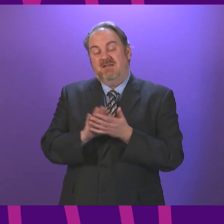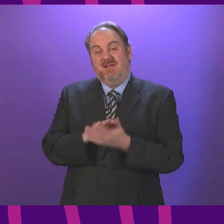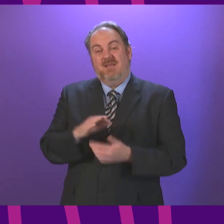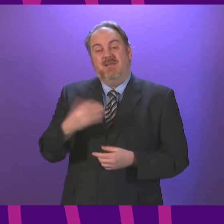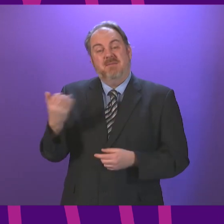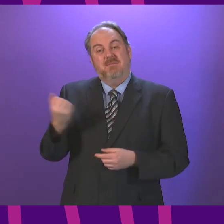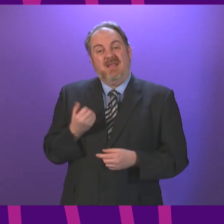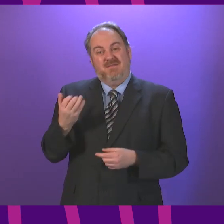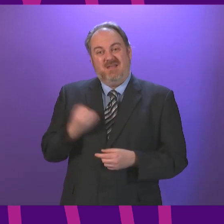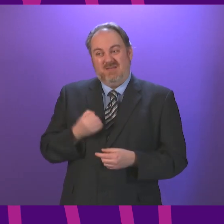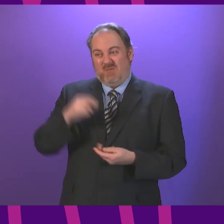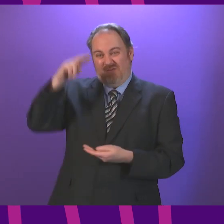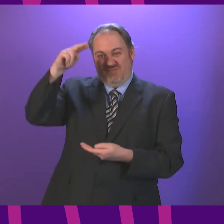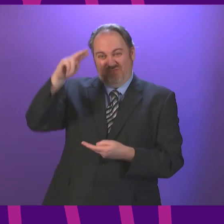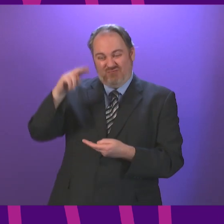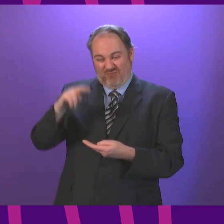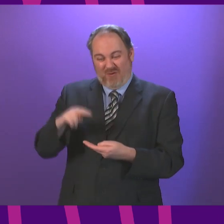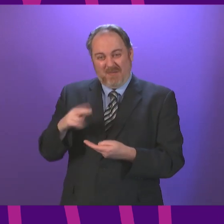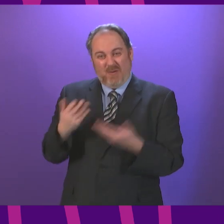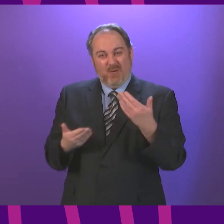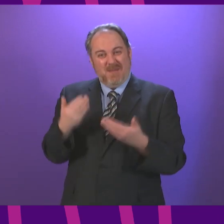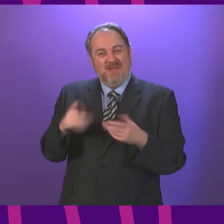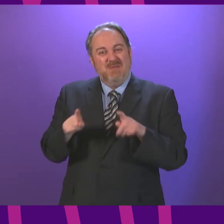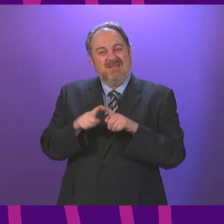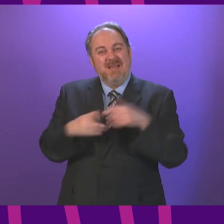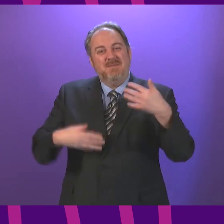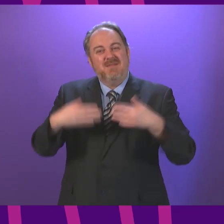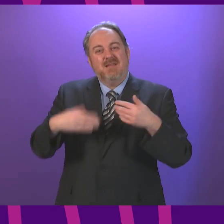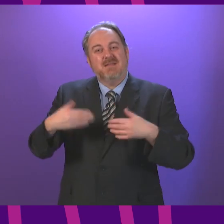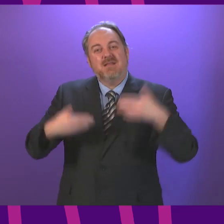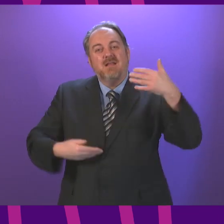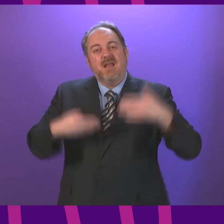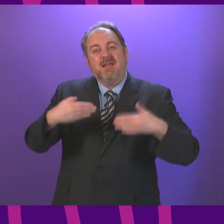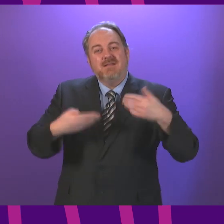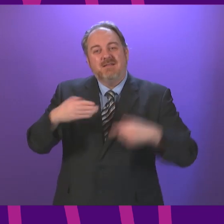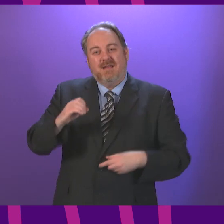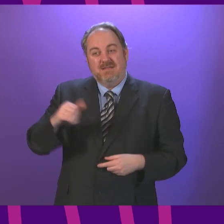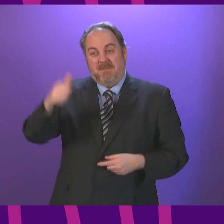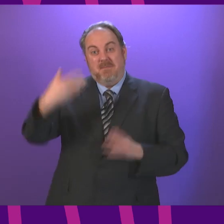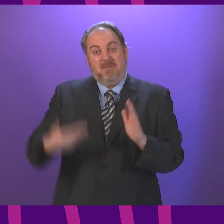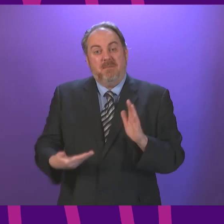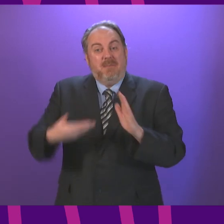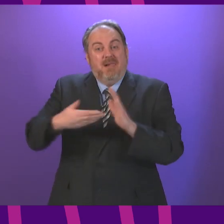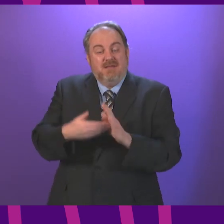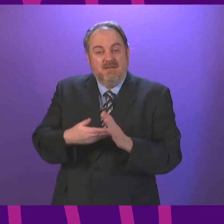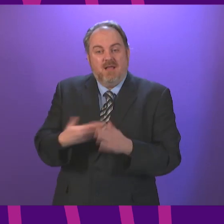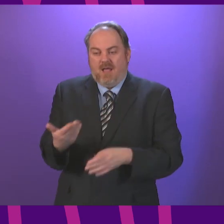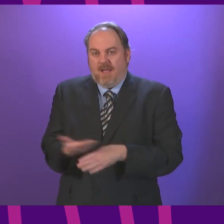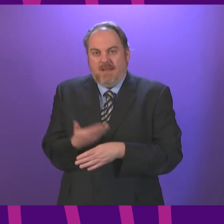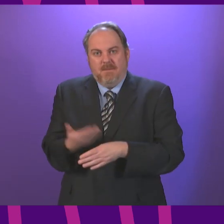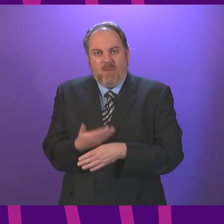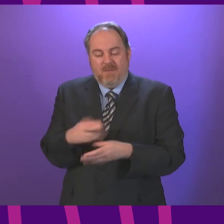back to levels not seen since the early 1990s, at the same time as unemployment is due to peak. We've provided